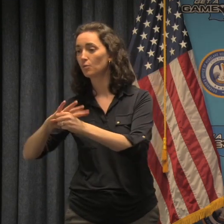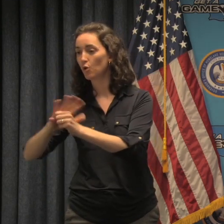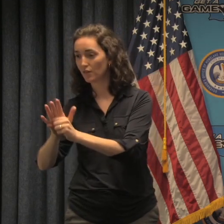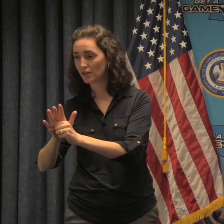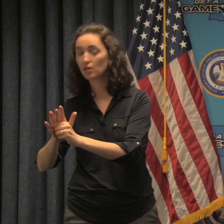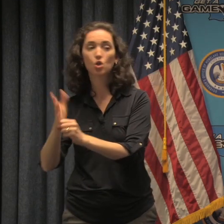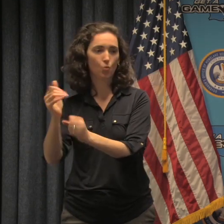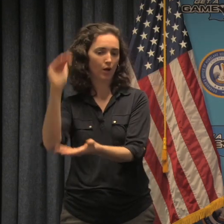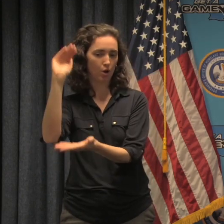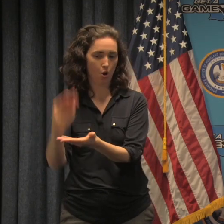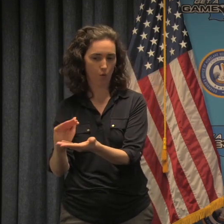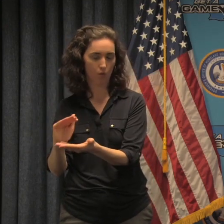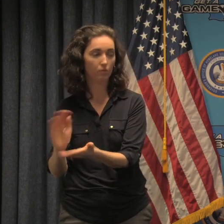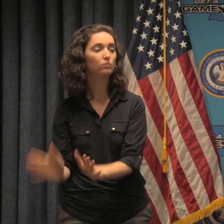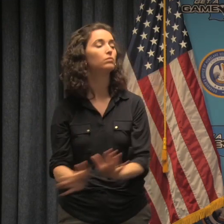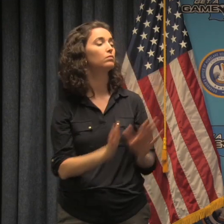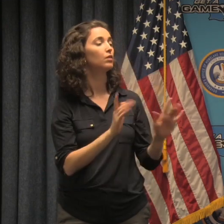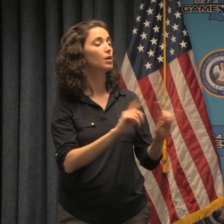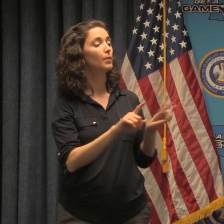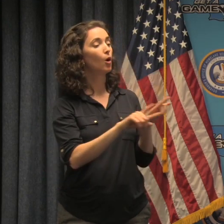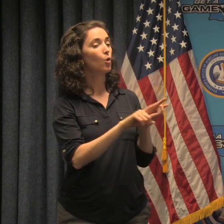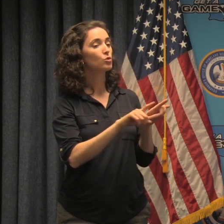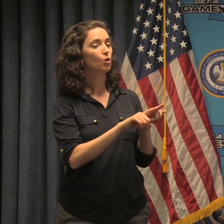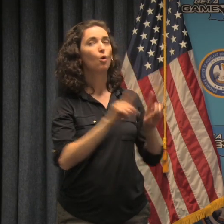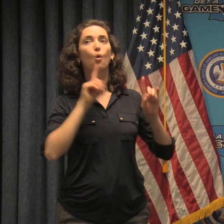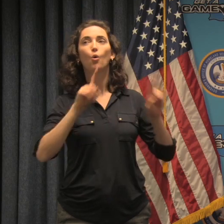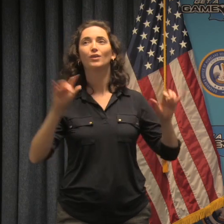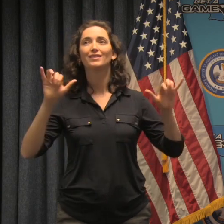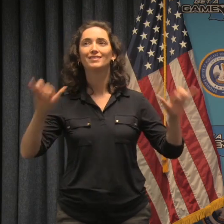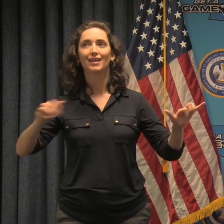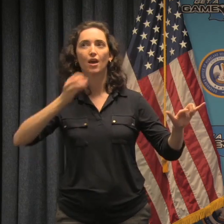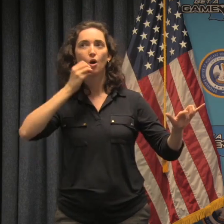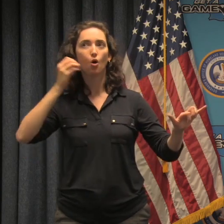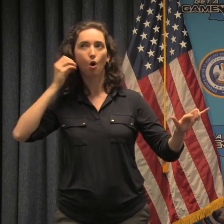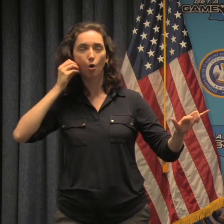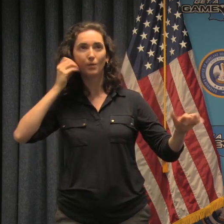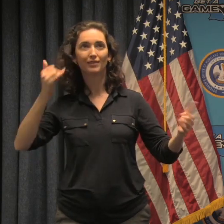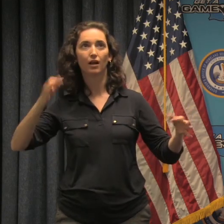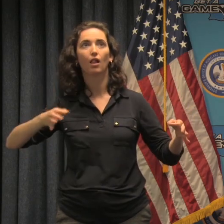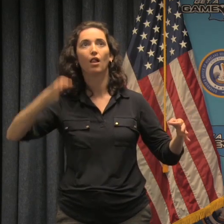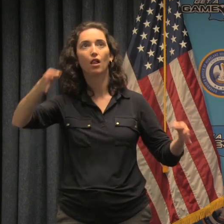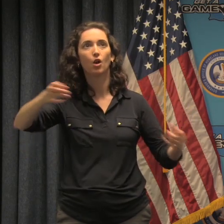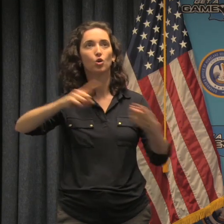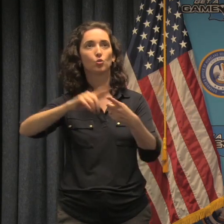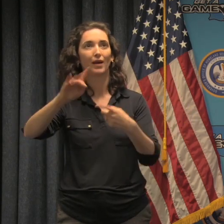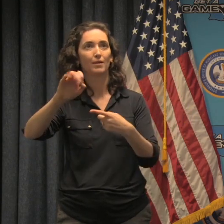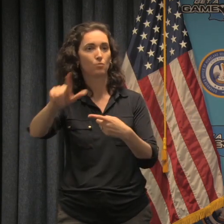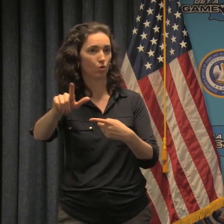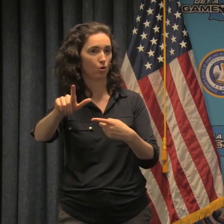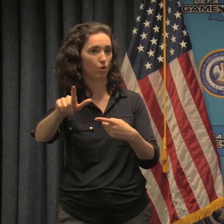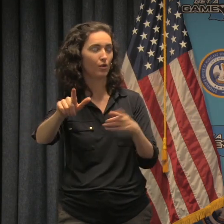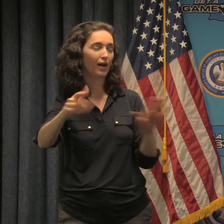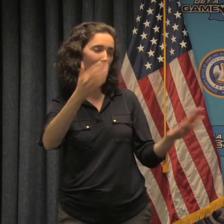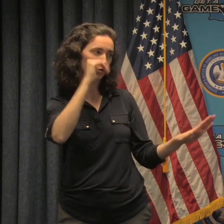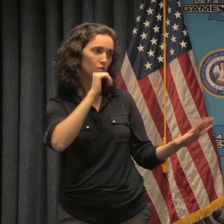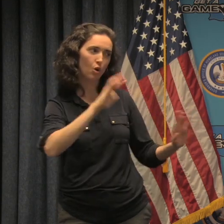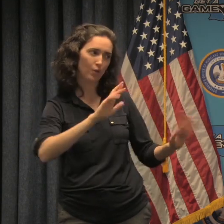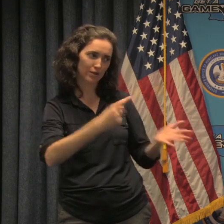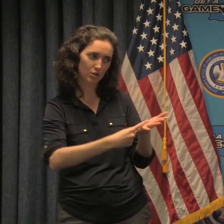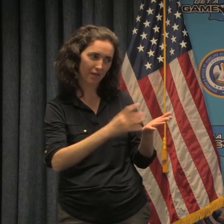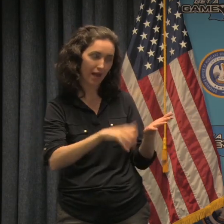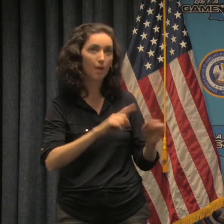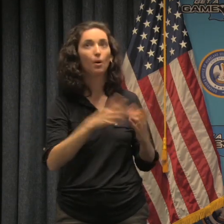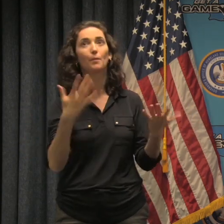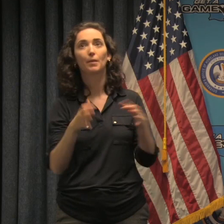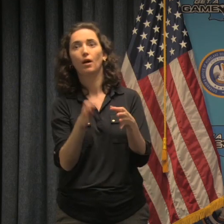about people as with your stay-at-home order now extended through April, the potential, I know you're not ready to go there,